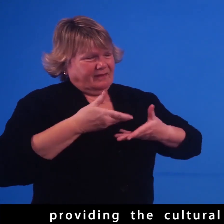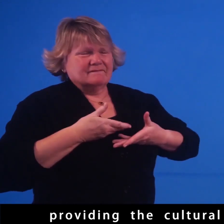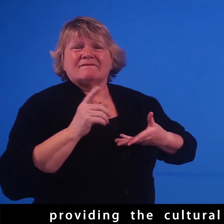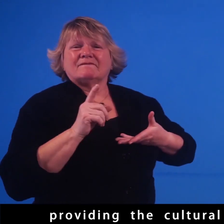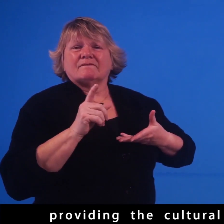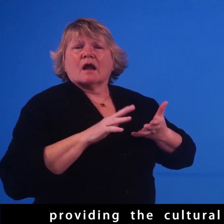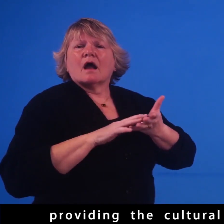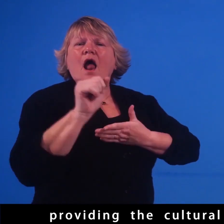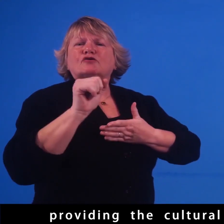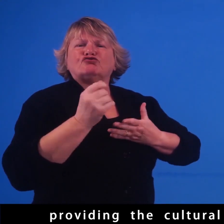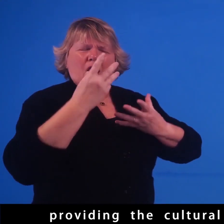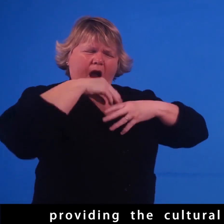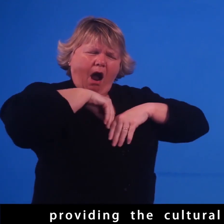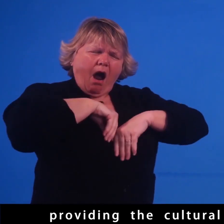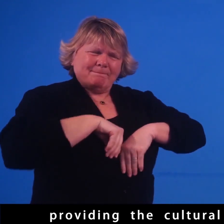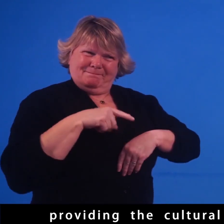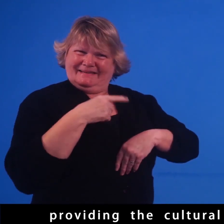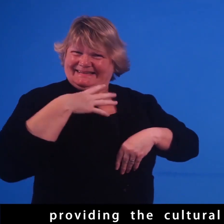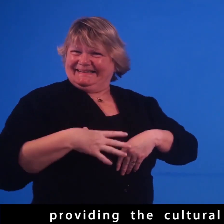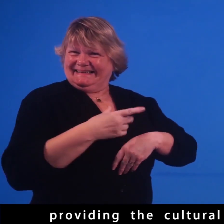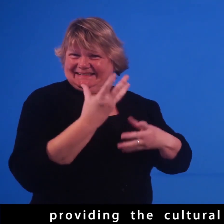providing the cultural nourishment he craved.